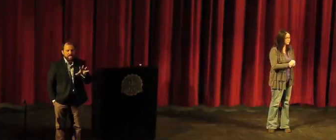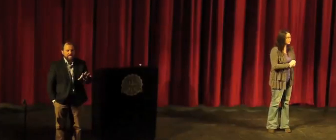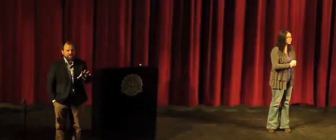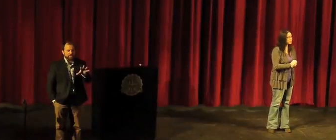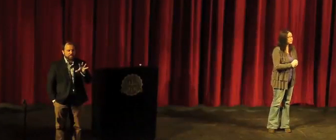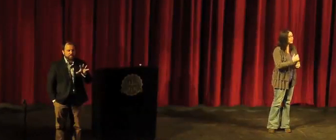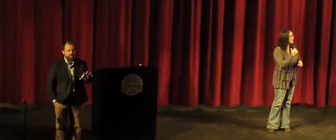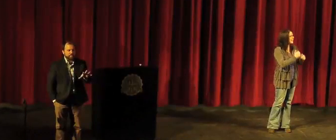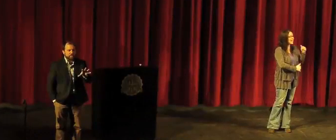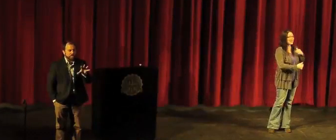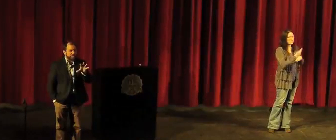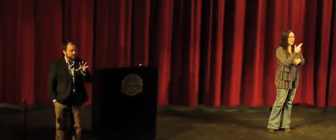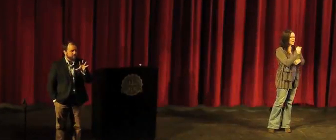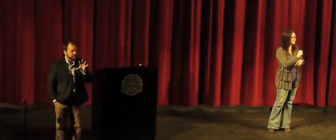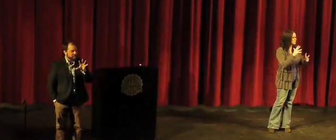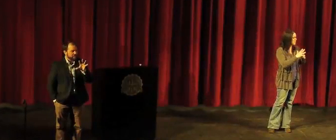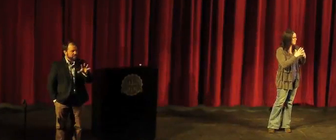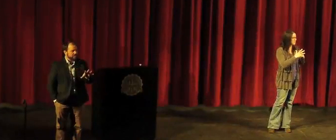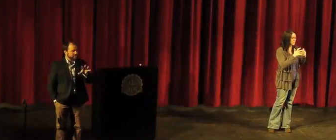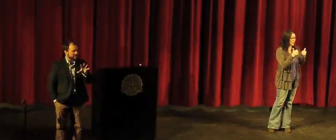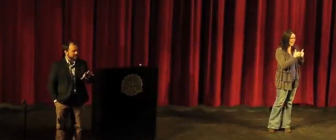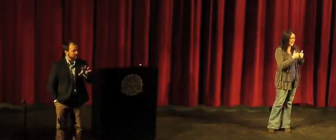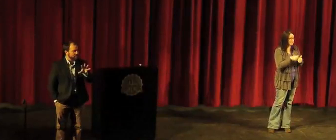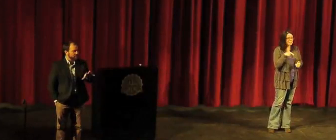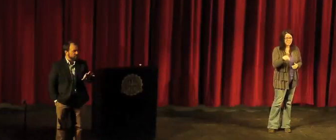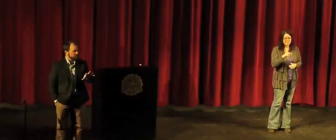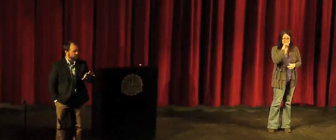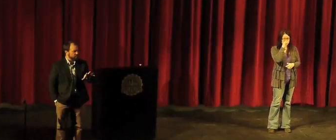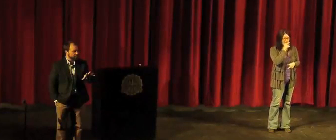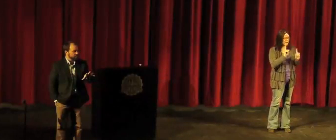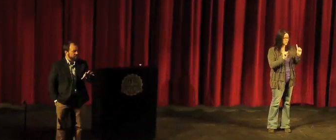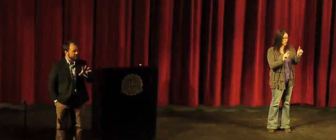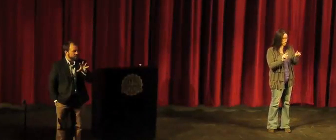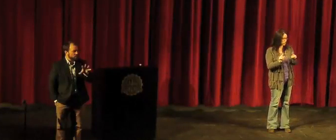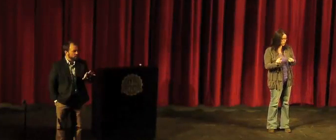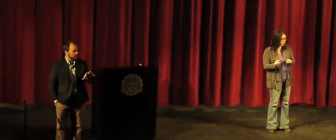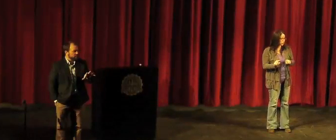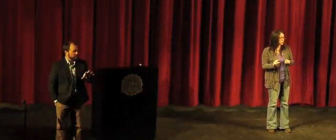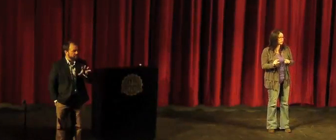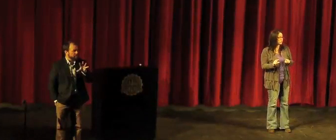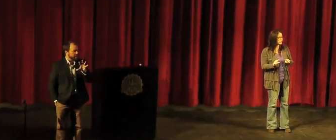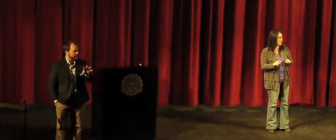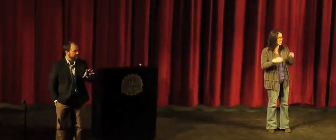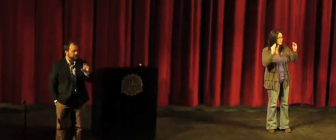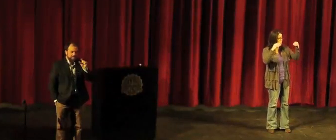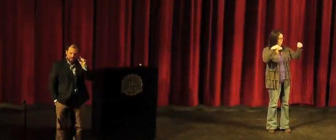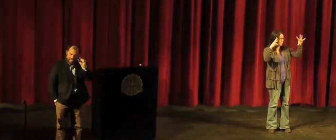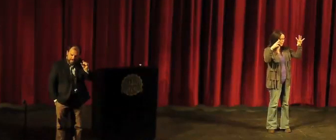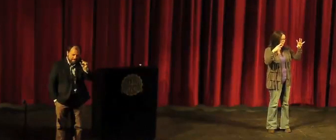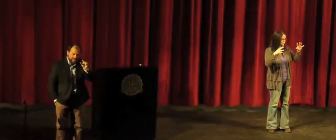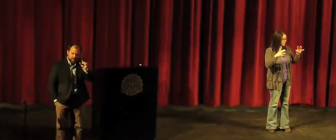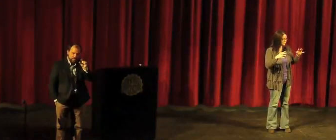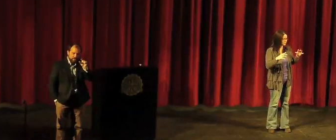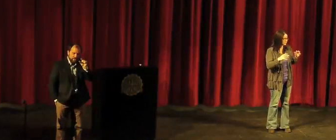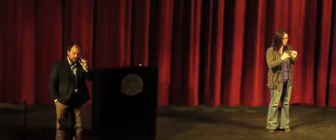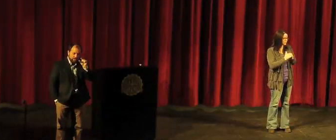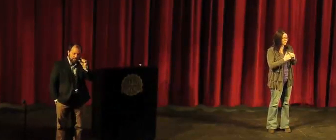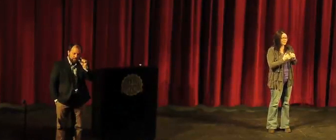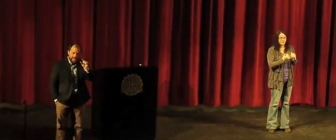Every high school football game this kid has ever gone to has opened with a tiny